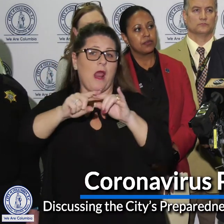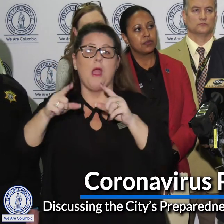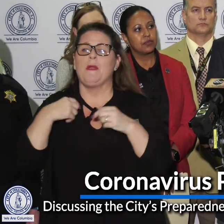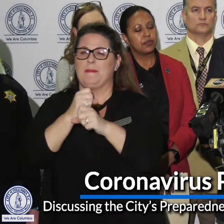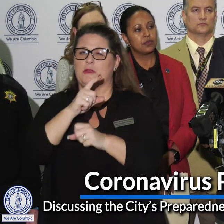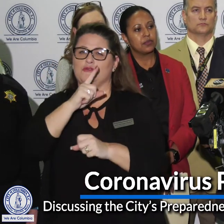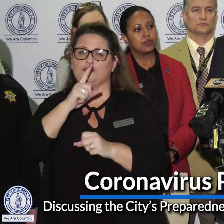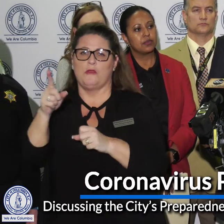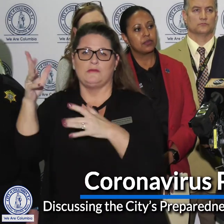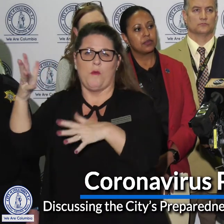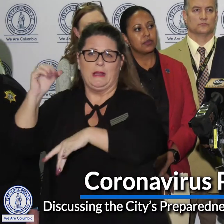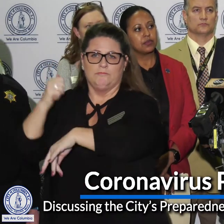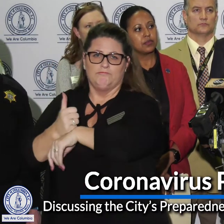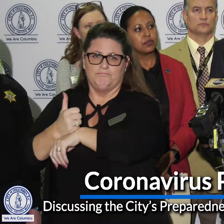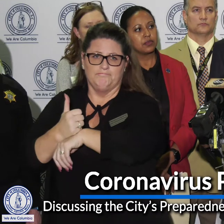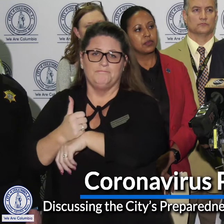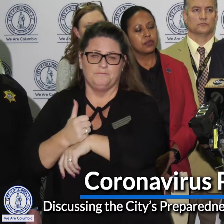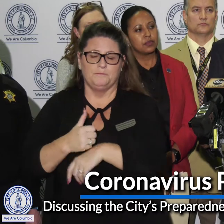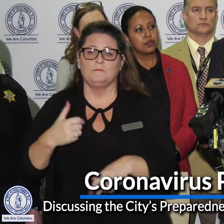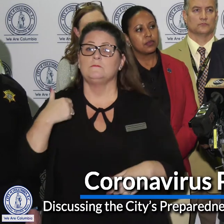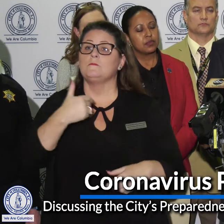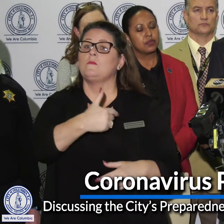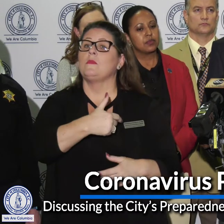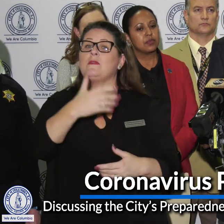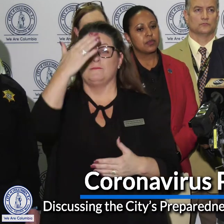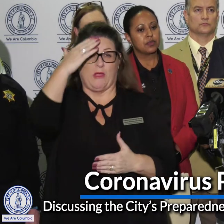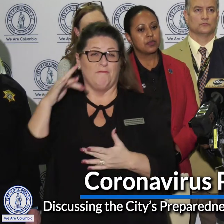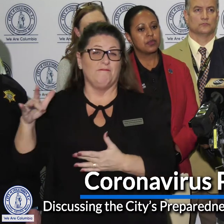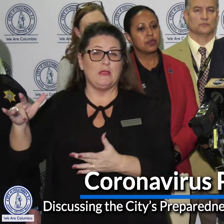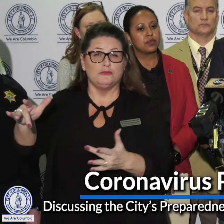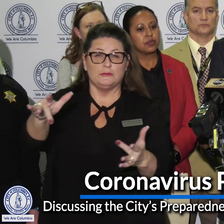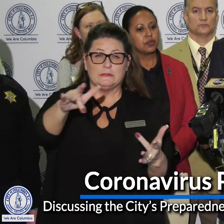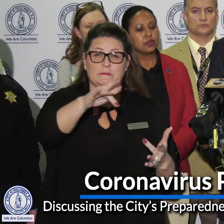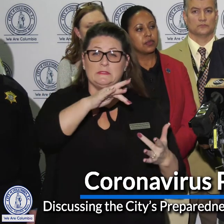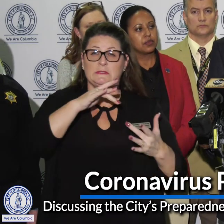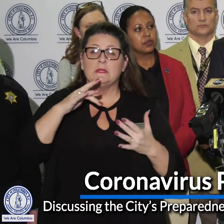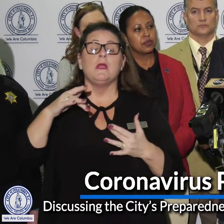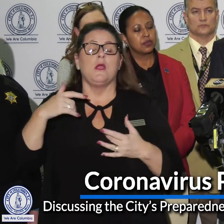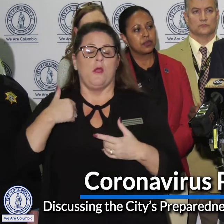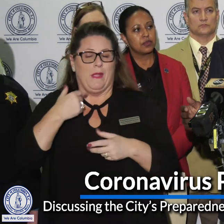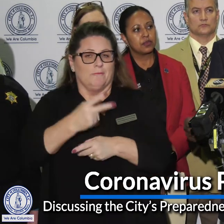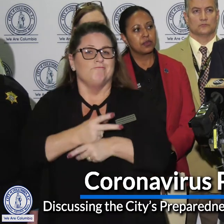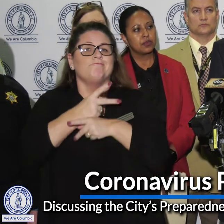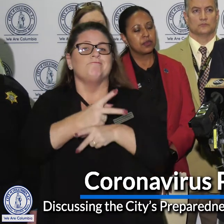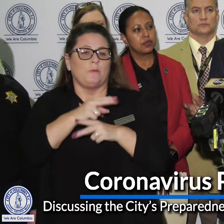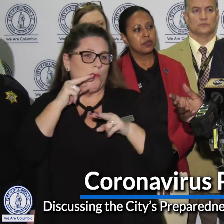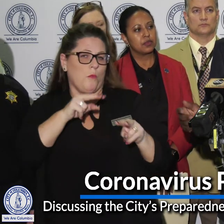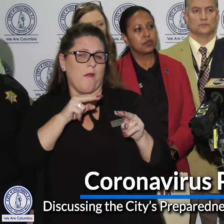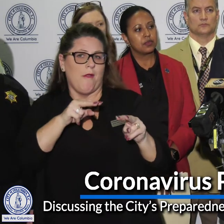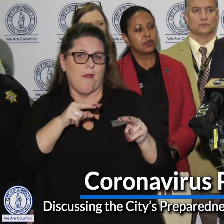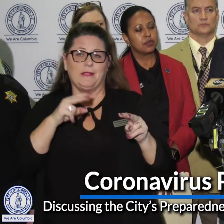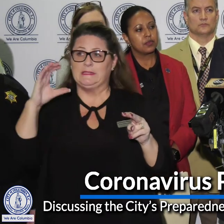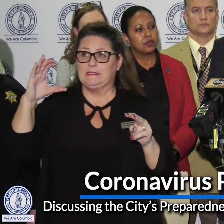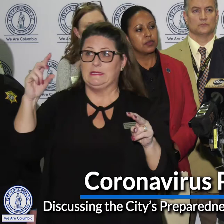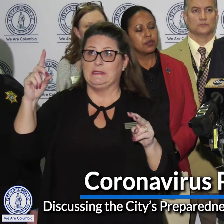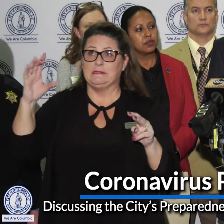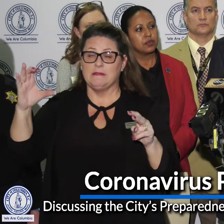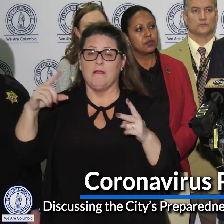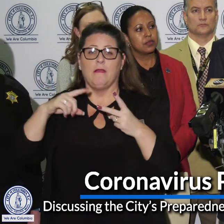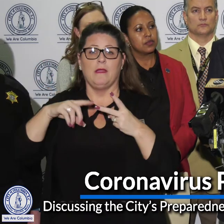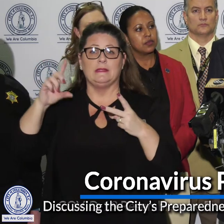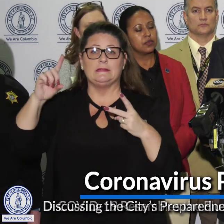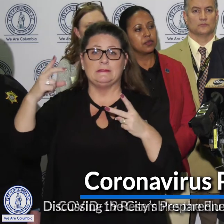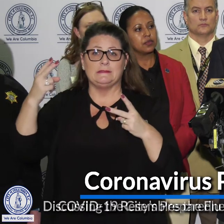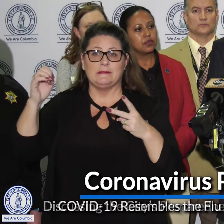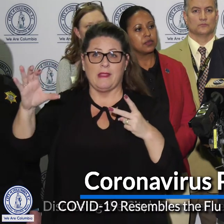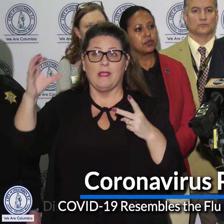place. We're also monitoring field trips and so forth, whether that information comes from the CDC or DHEC in terms